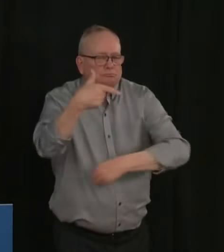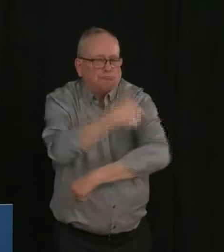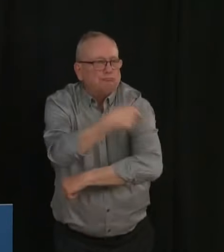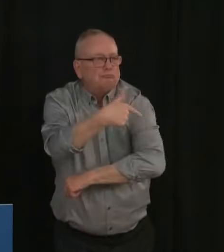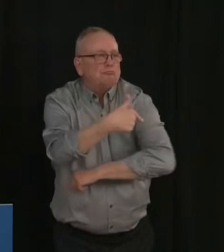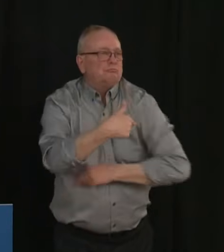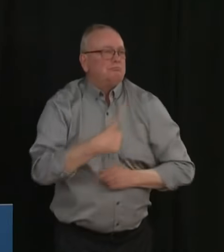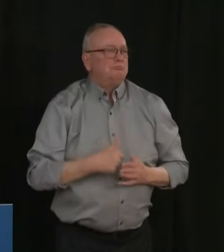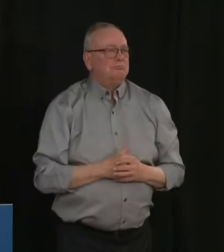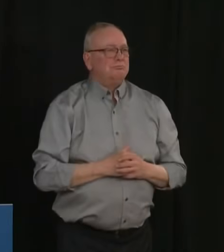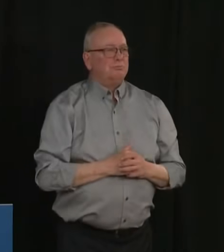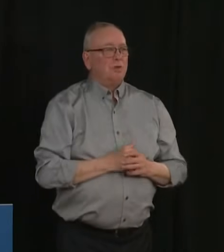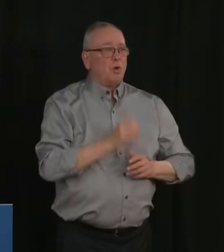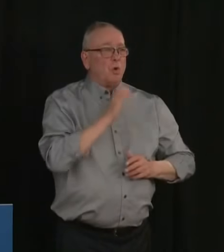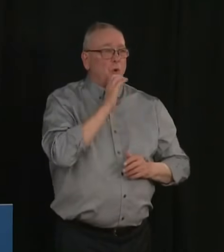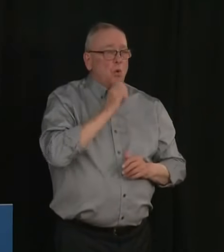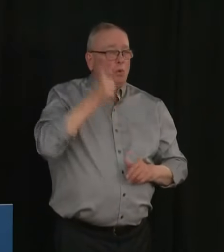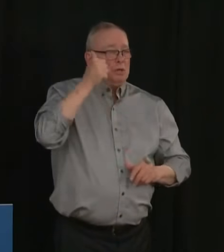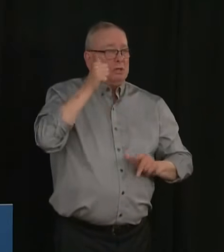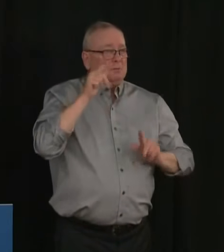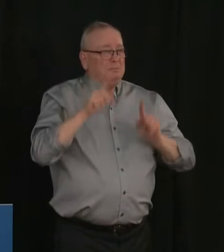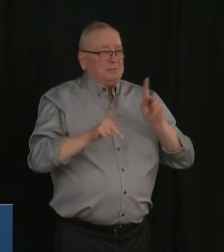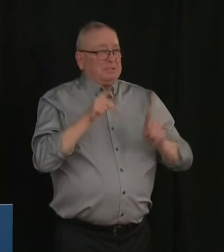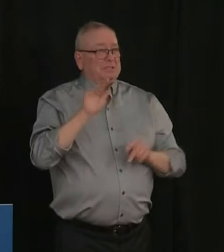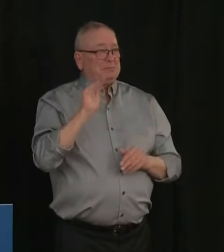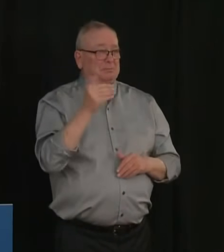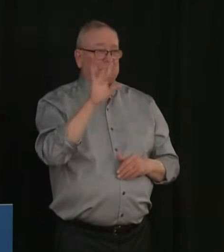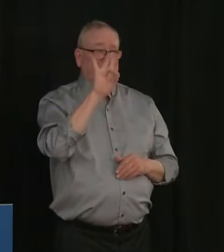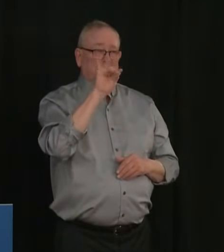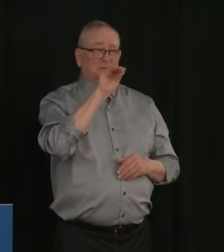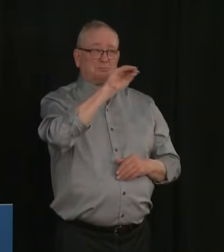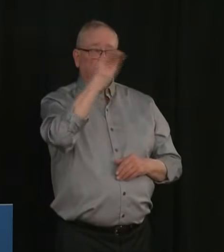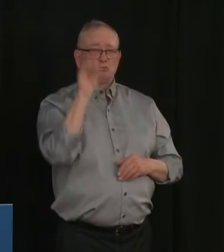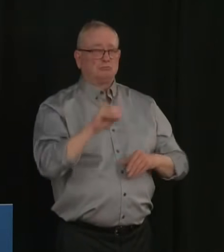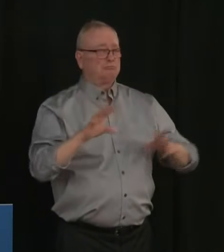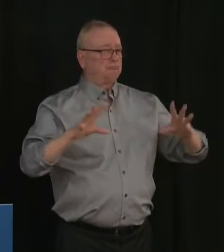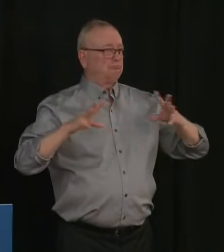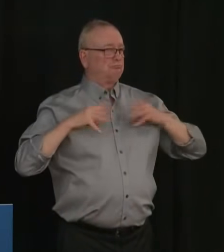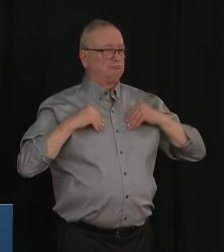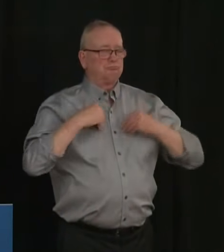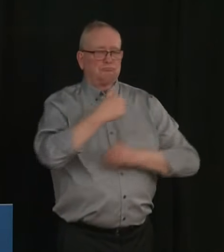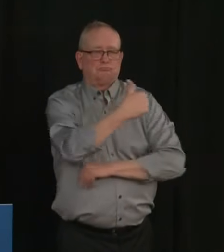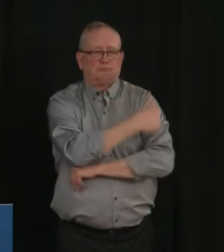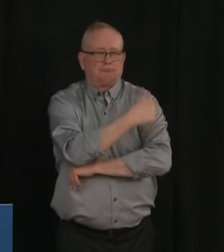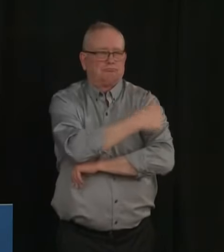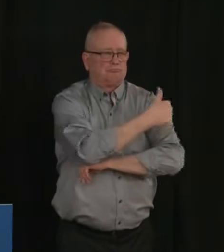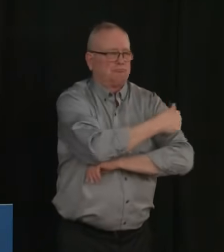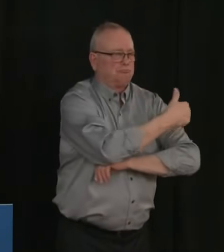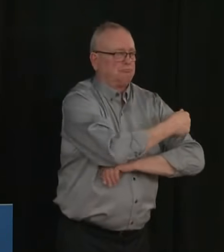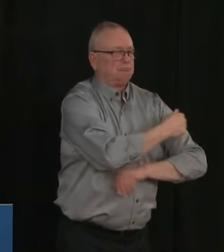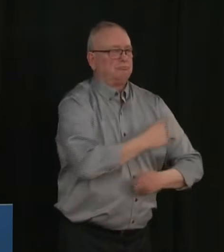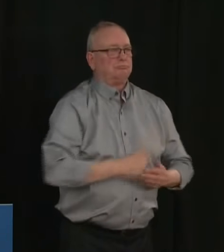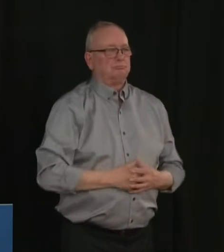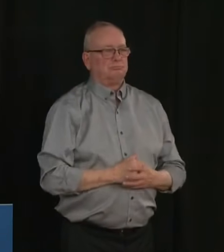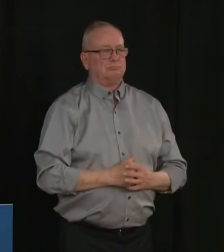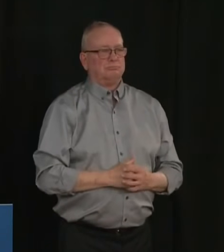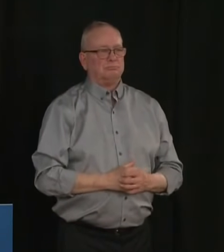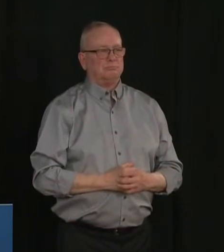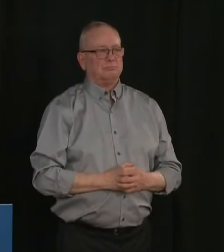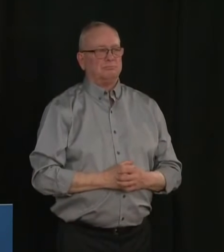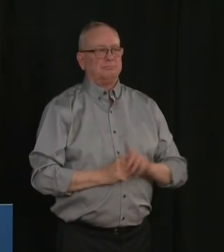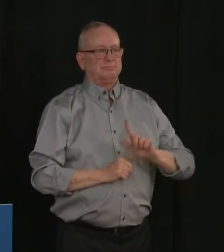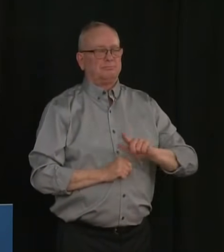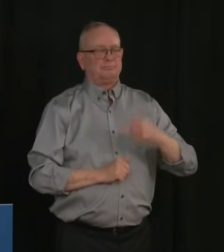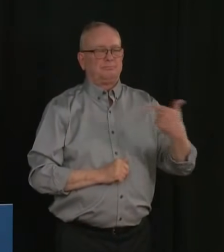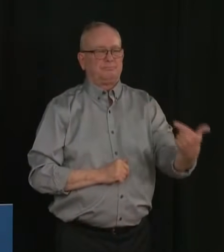in those age groups that have been eligible for the longest. Operator, could you put through the next caller, please?